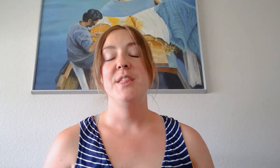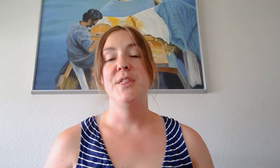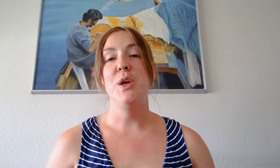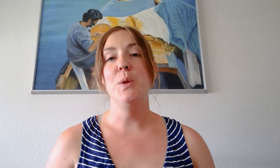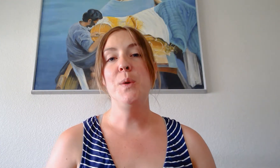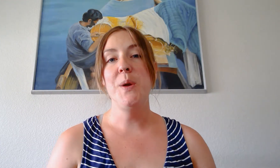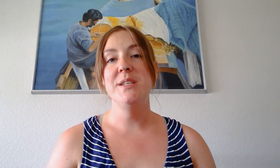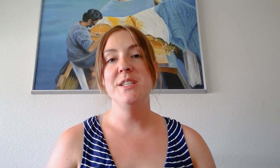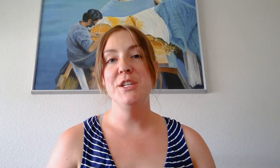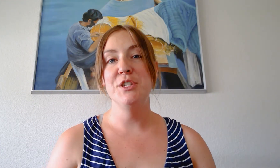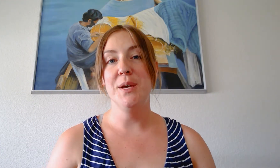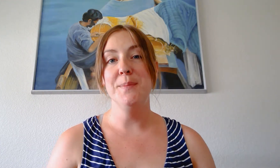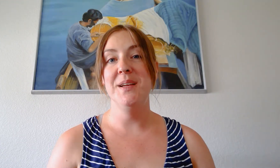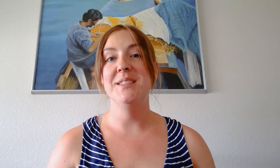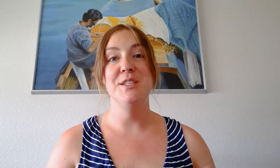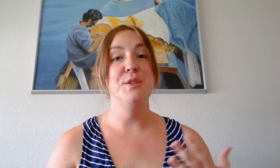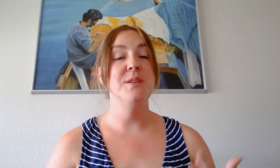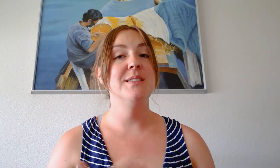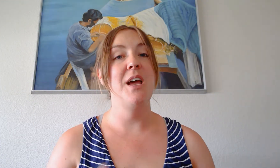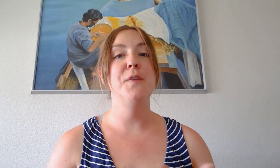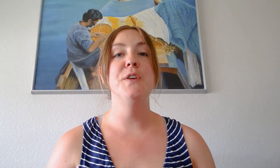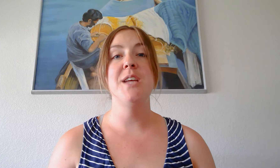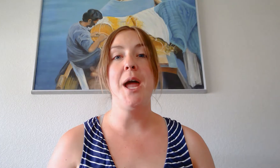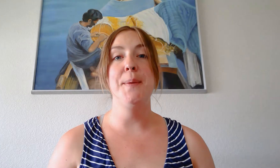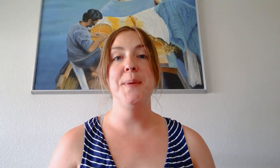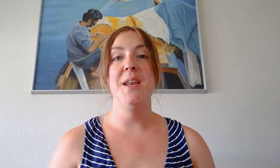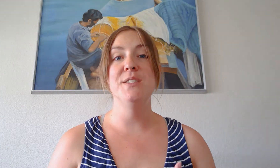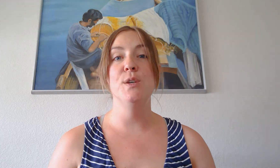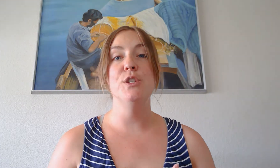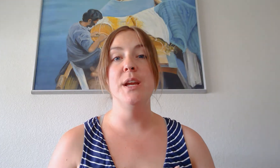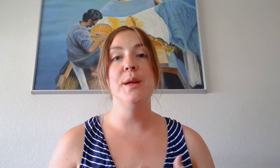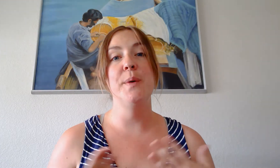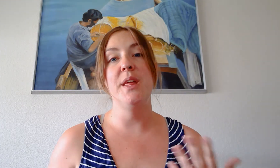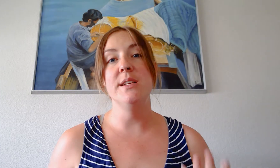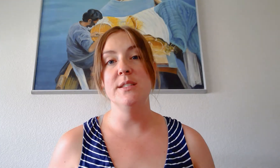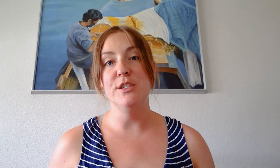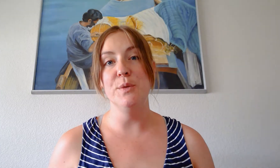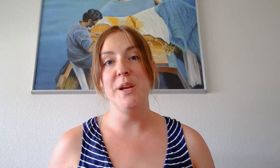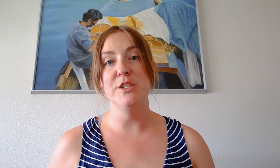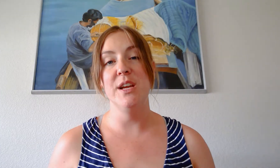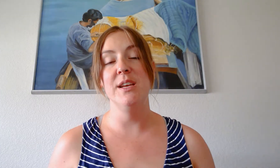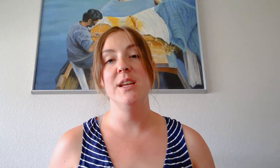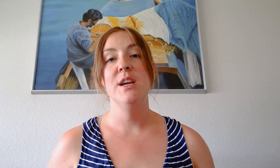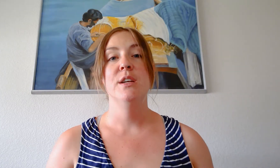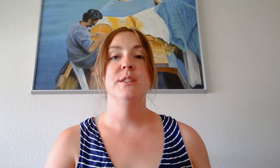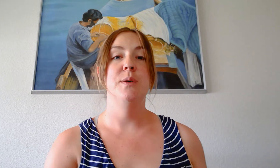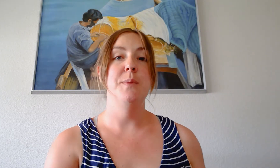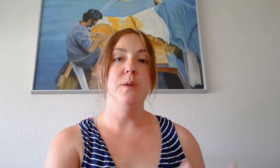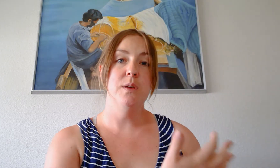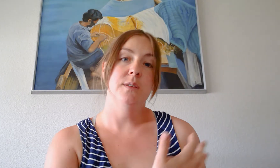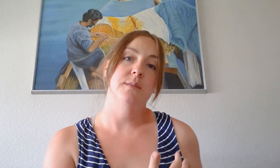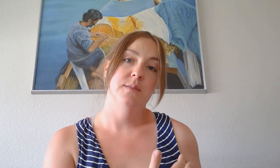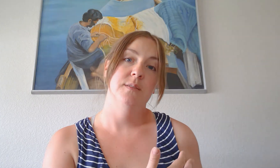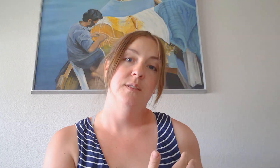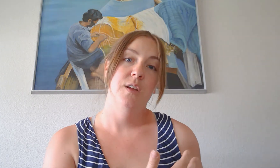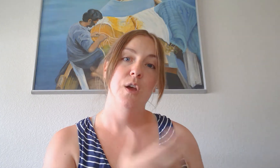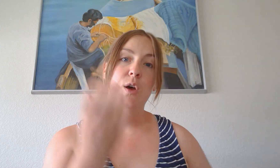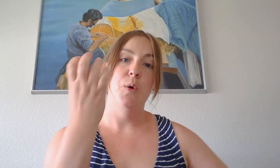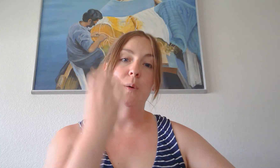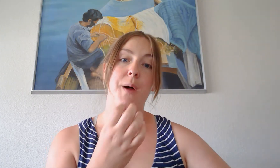The only way to teach them is to do this every time and associate it with a situation. So milk or a